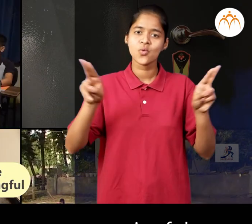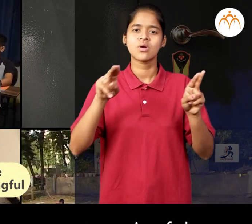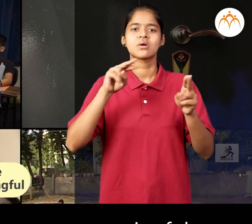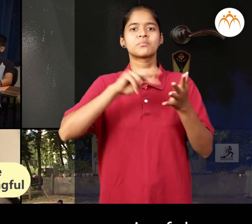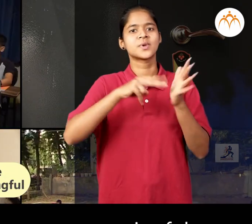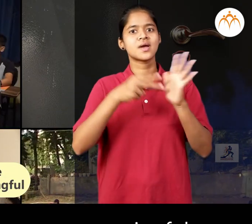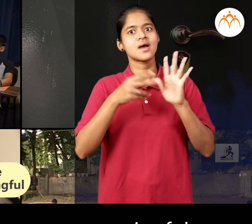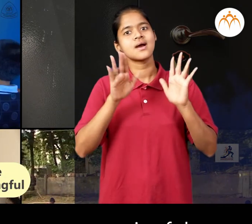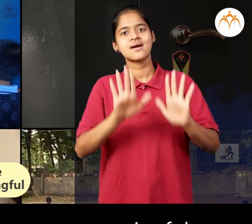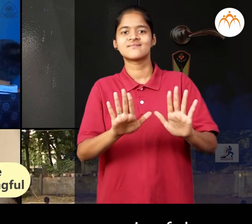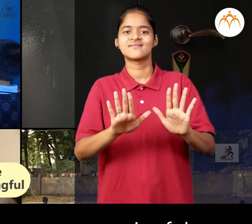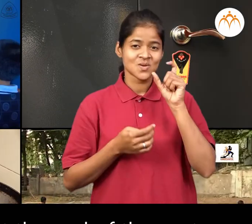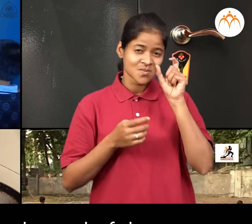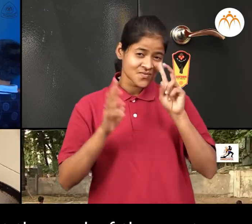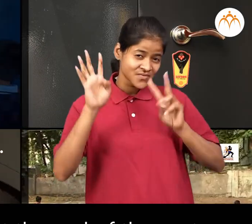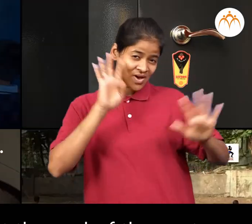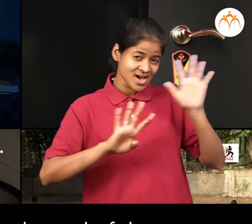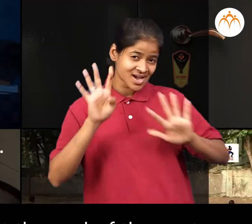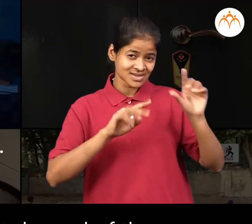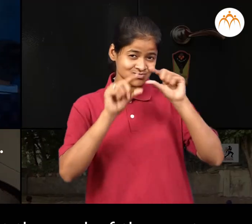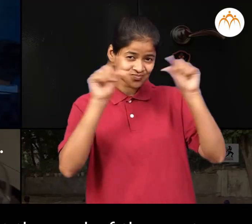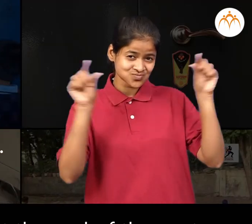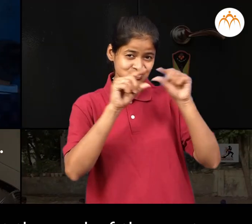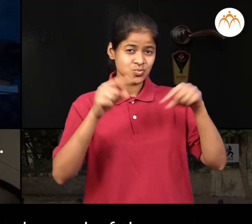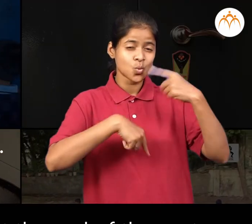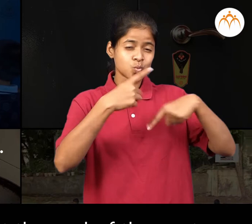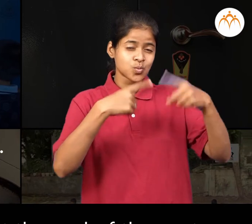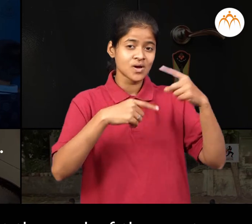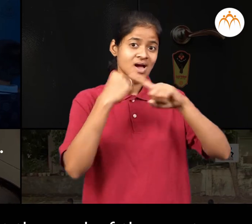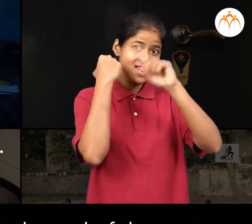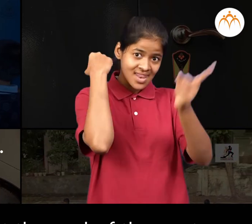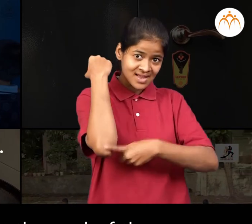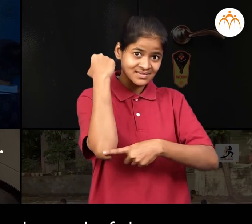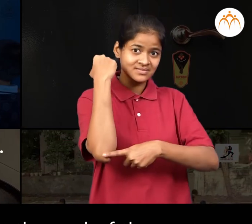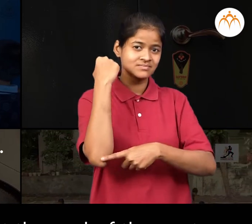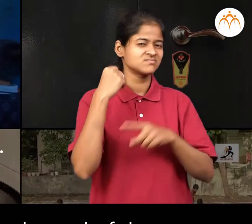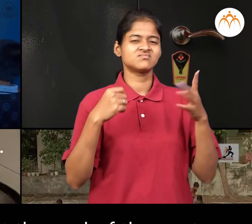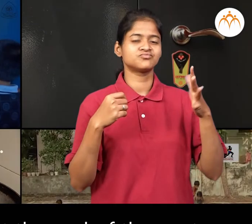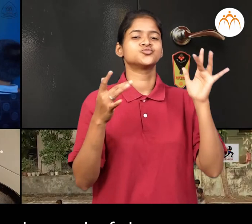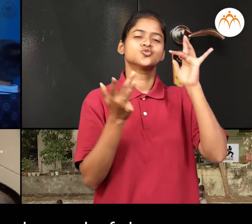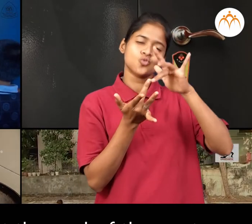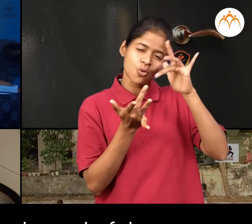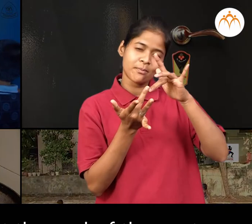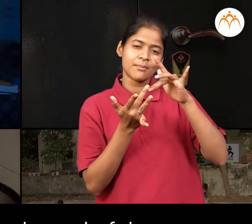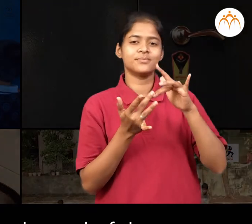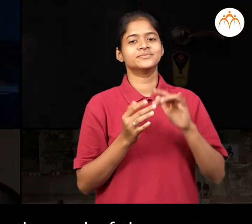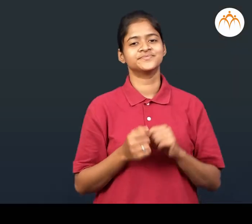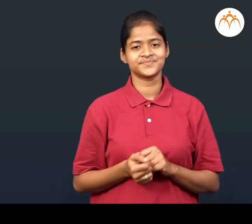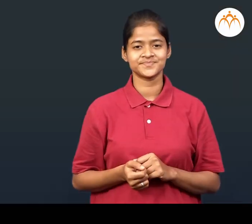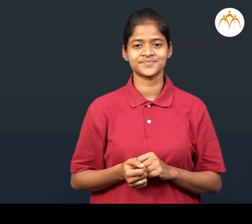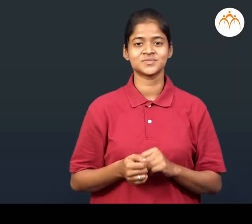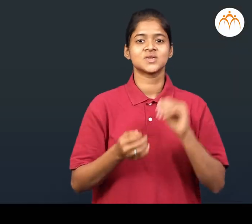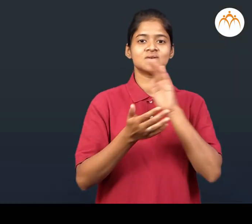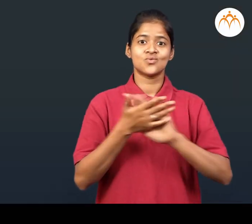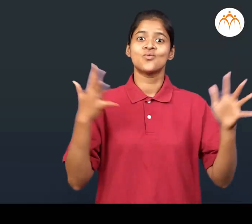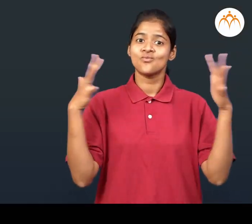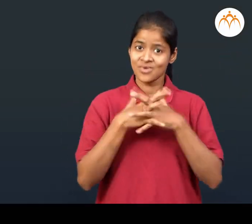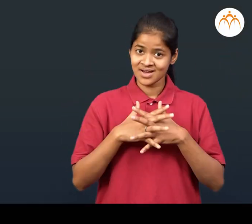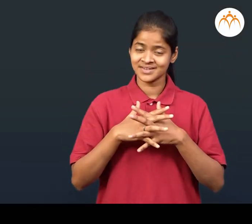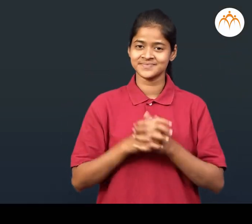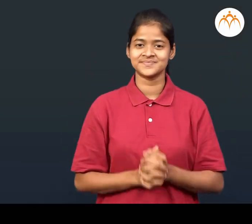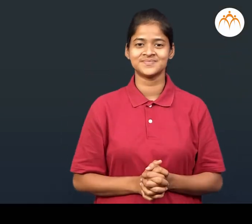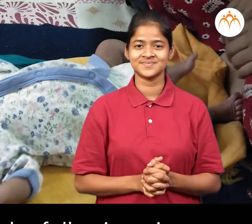meaningful. A verb is not always at the end of the sentence. Exercise.